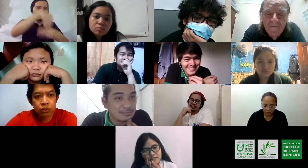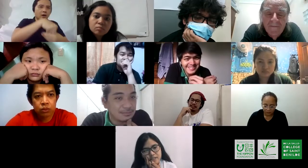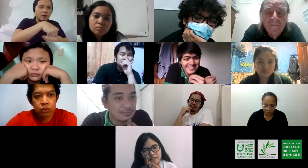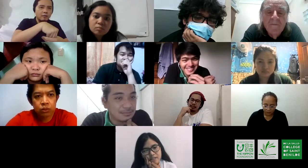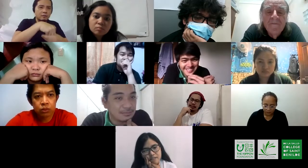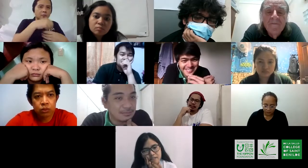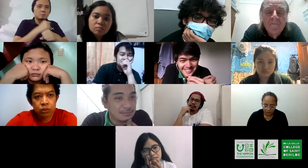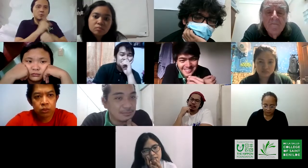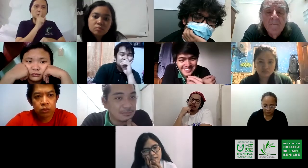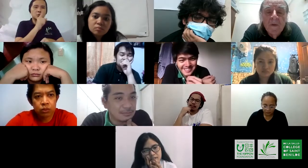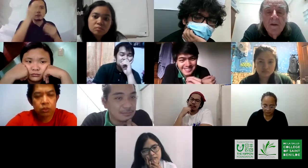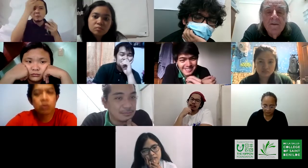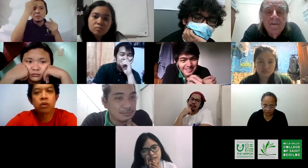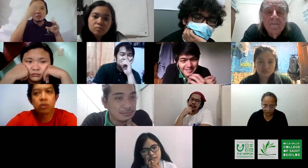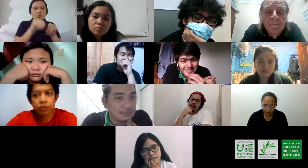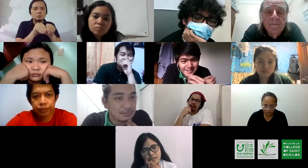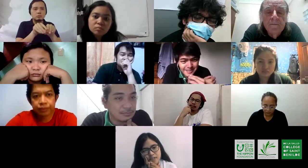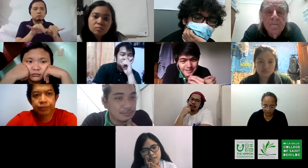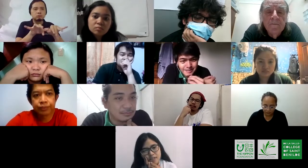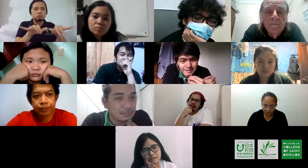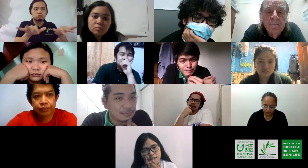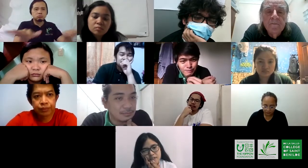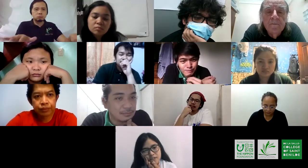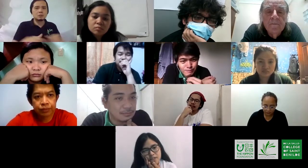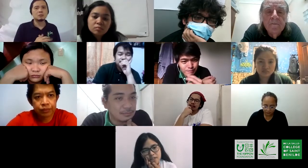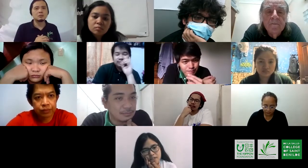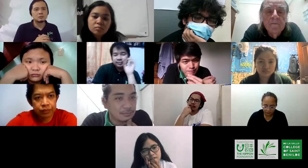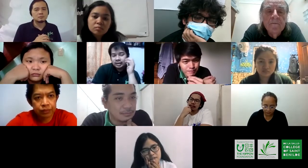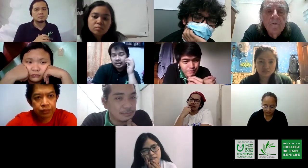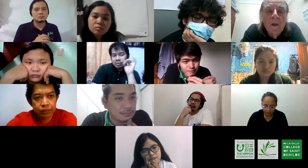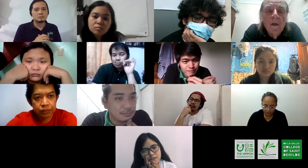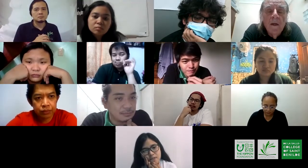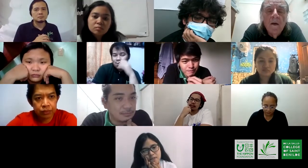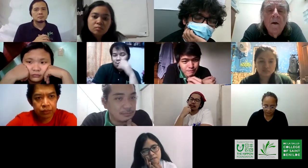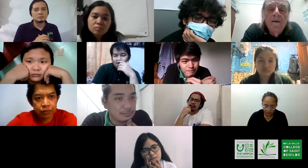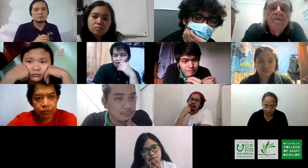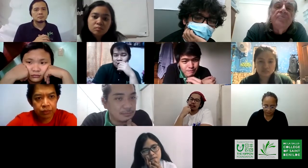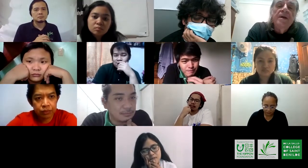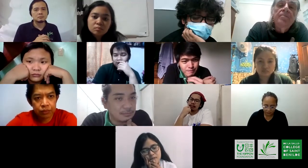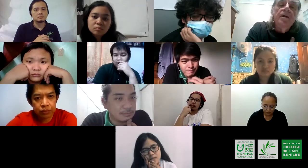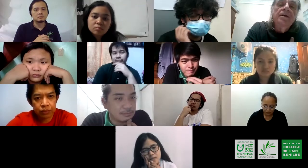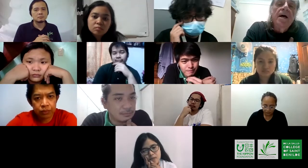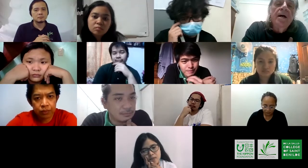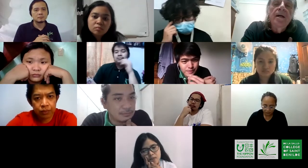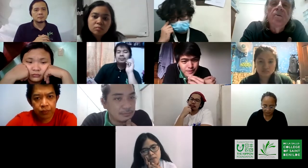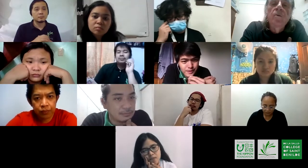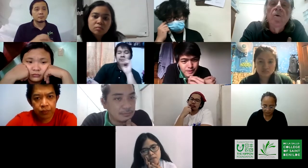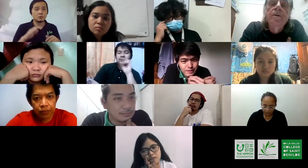So that's why you need to train more people than who are working on this now.